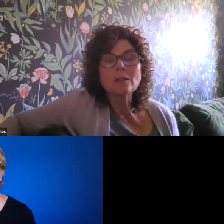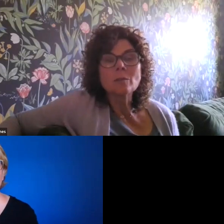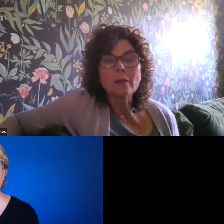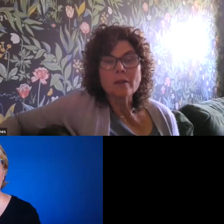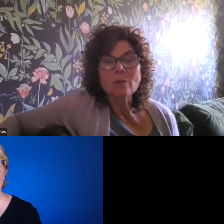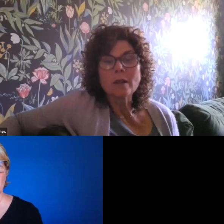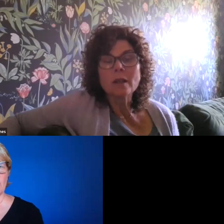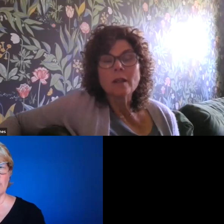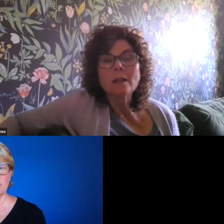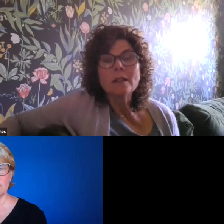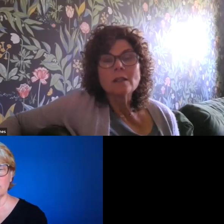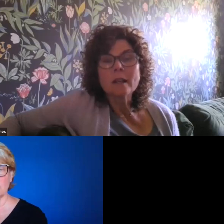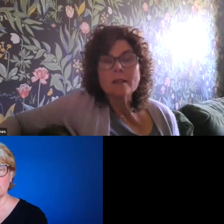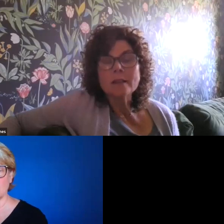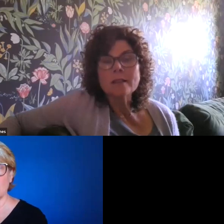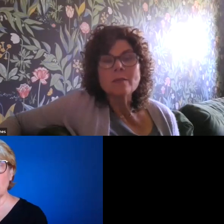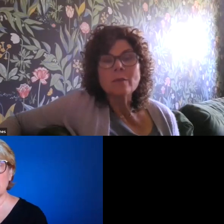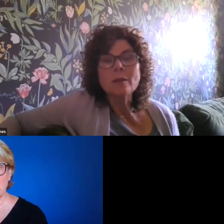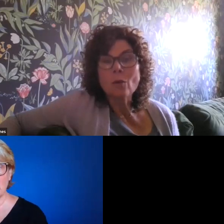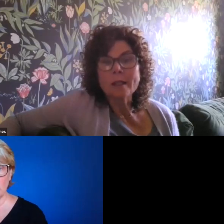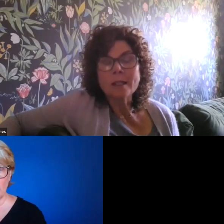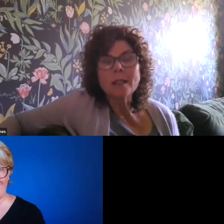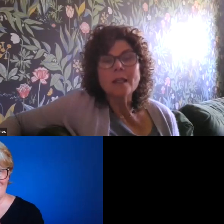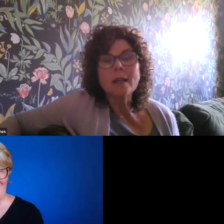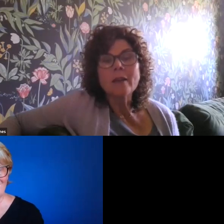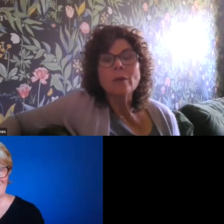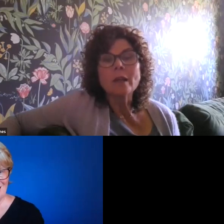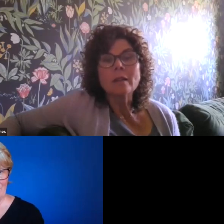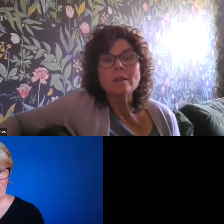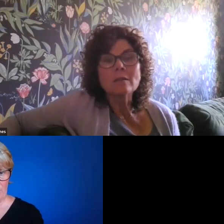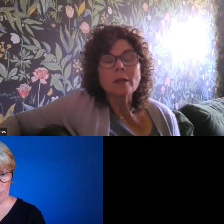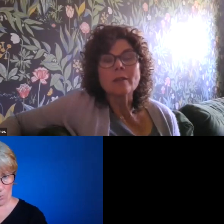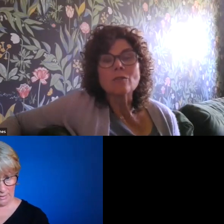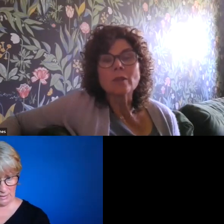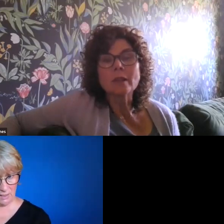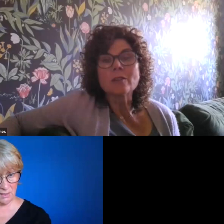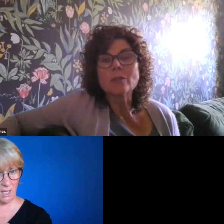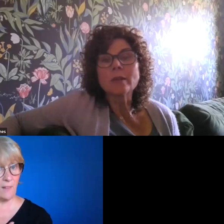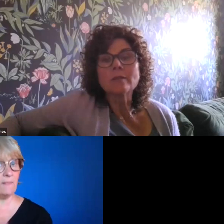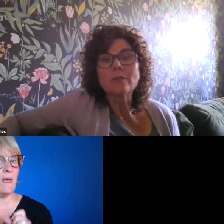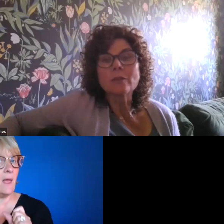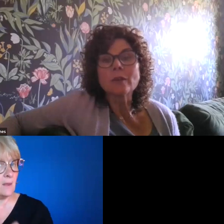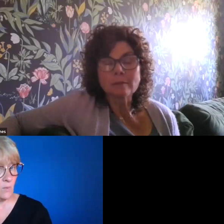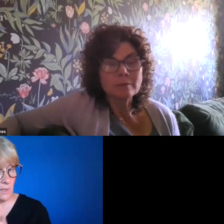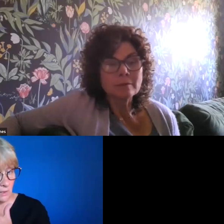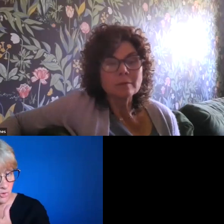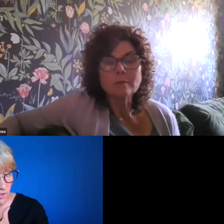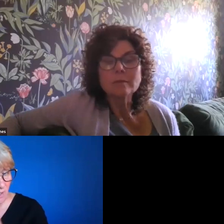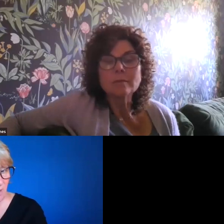closing the loop on this one, Nicola, has that seat been appointed? And then we can drill into it